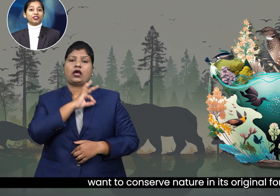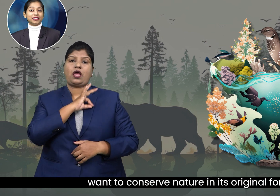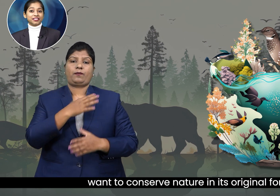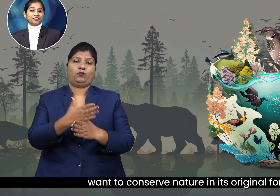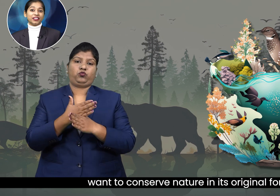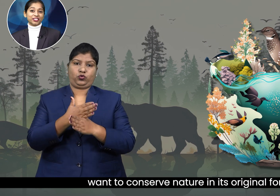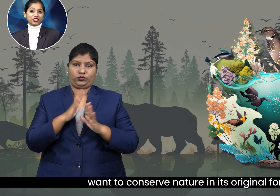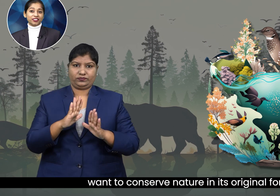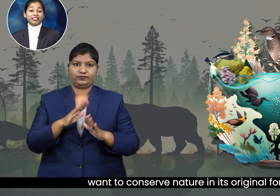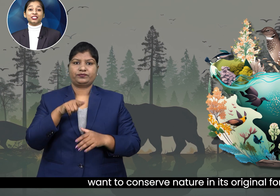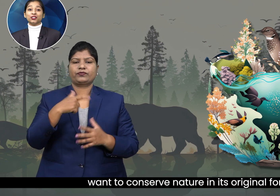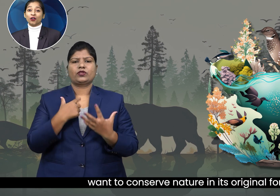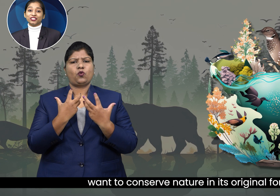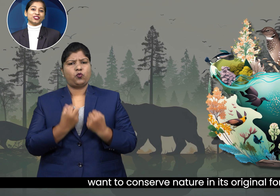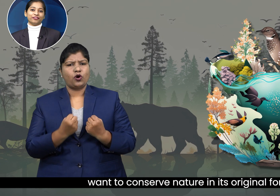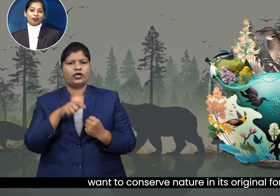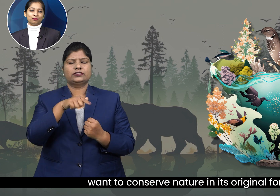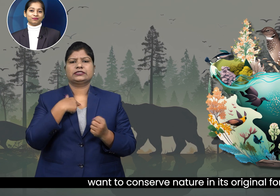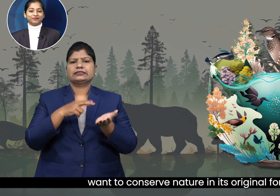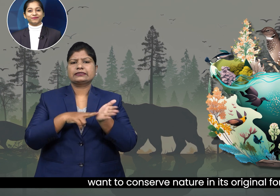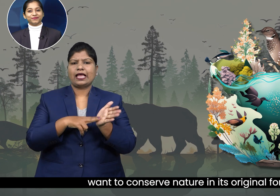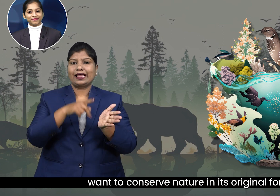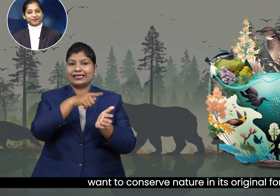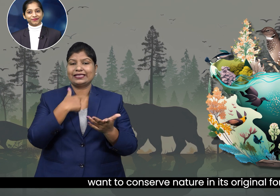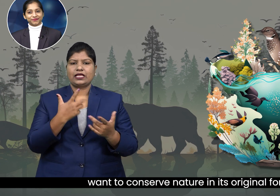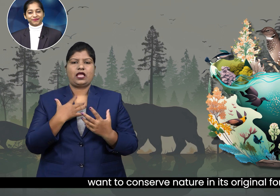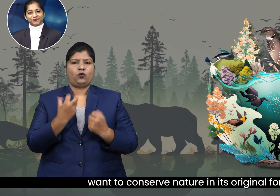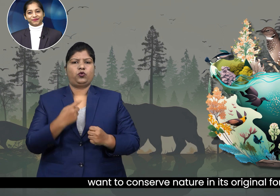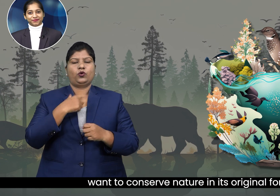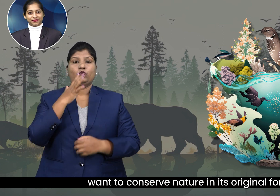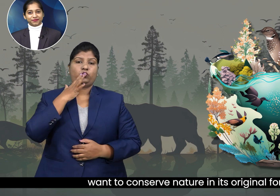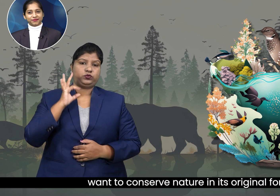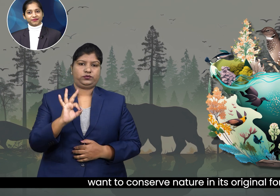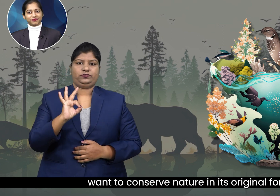want to conserve nature in its original form.